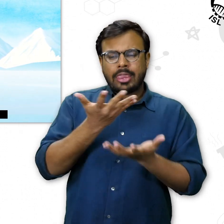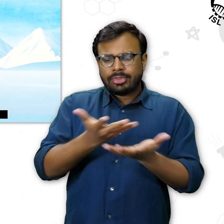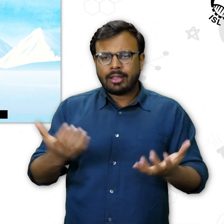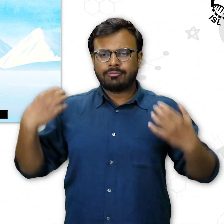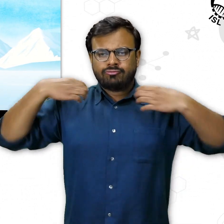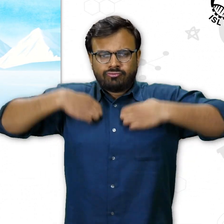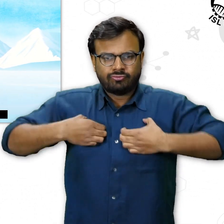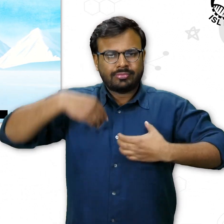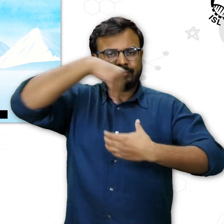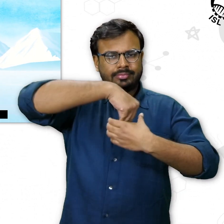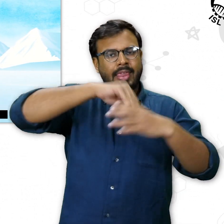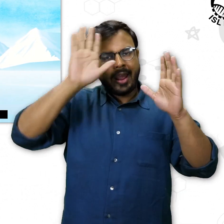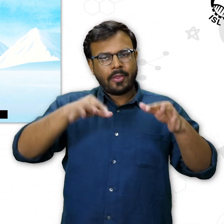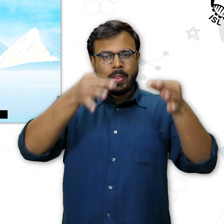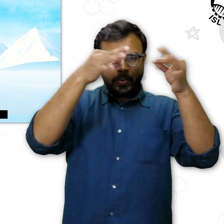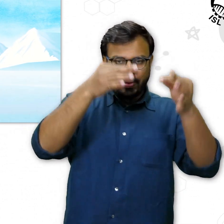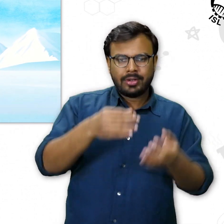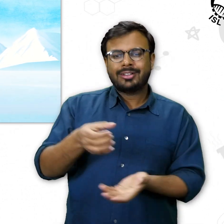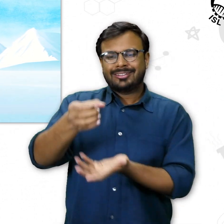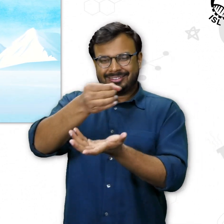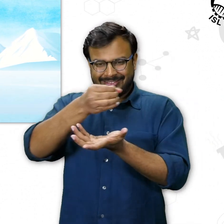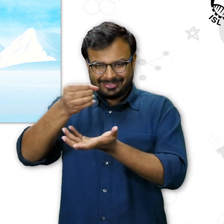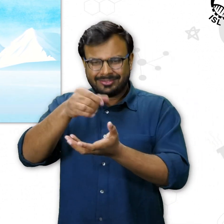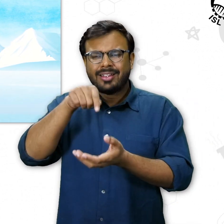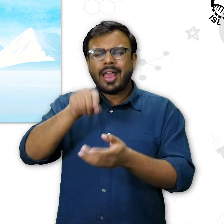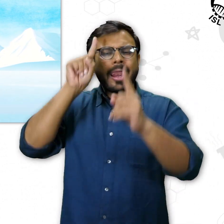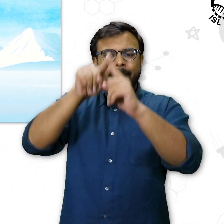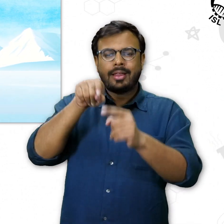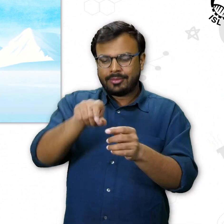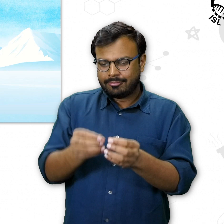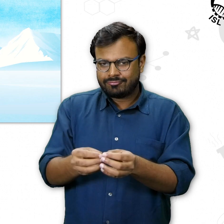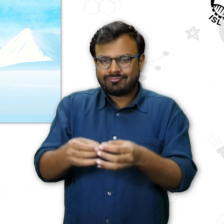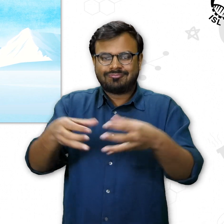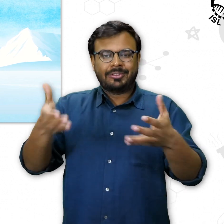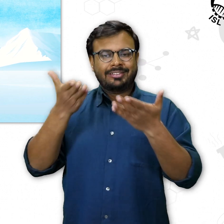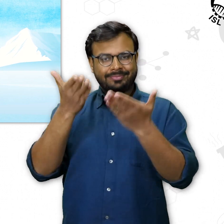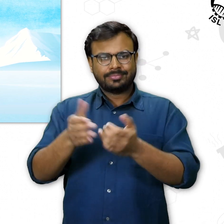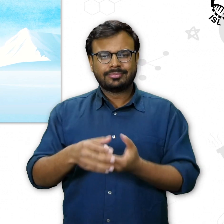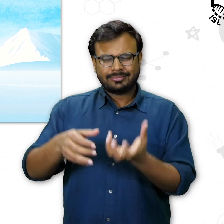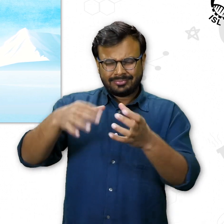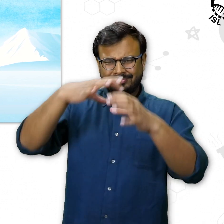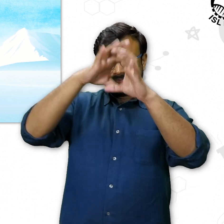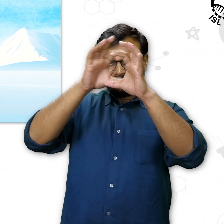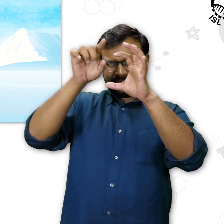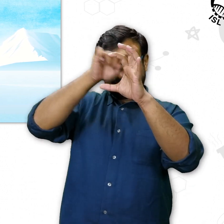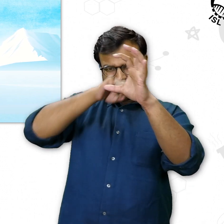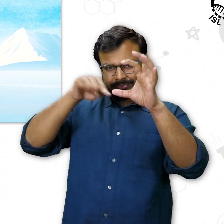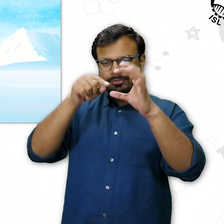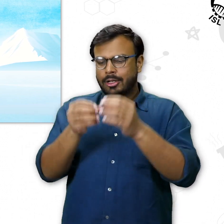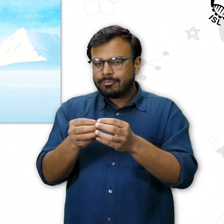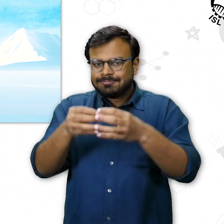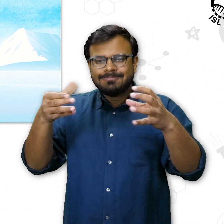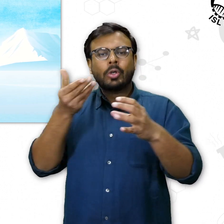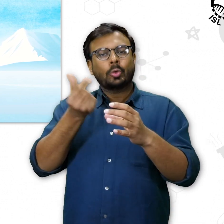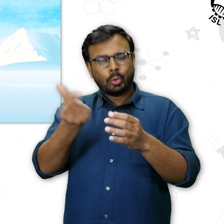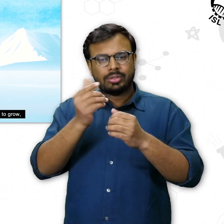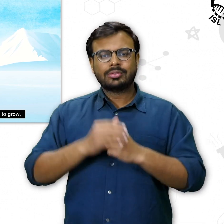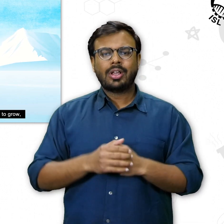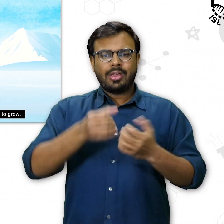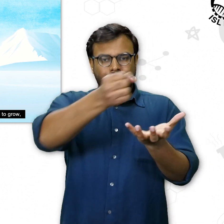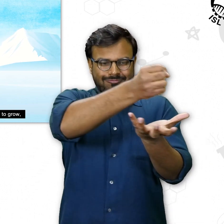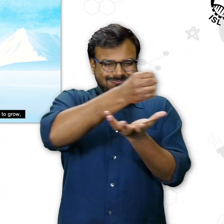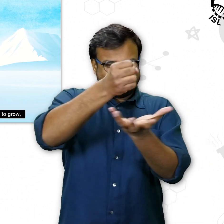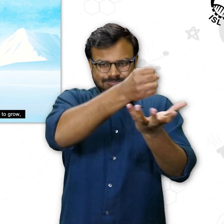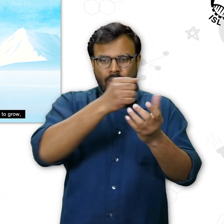They carried with them sample collection bags, food used for growing common microbes, sterile dishes to grow these on,